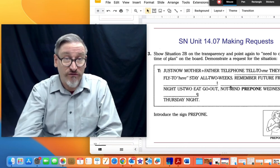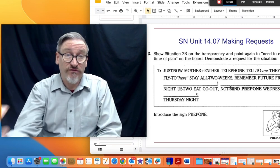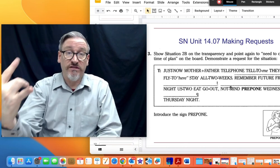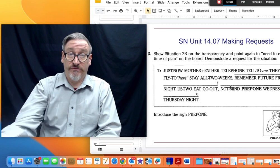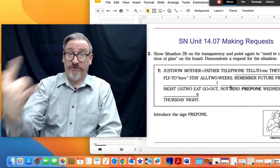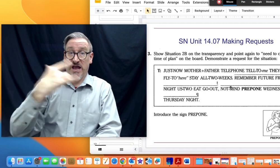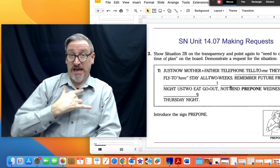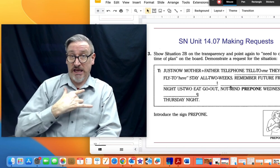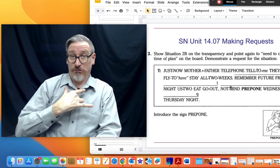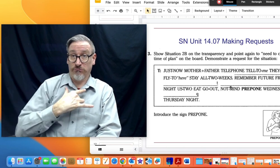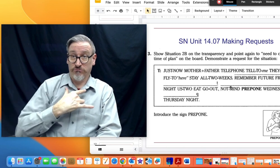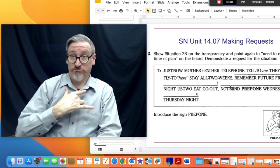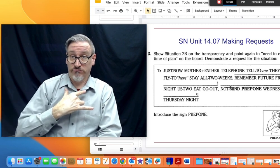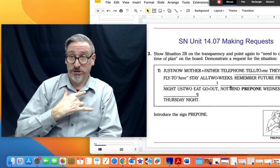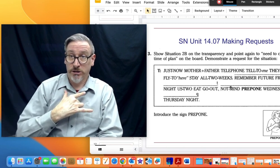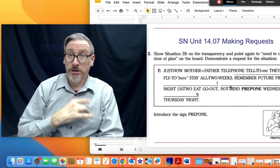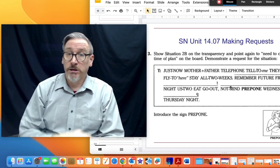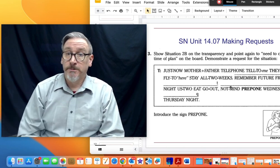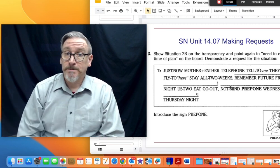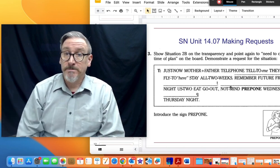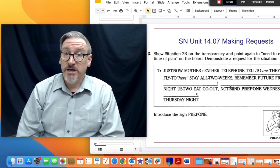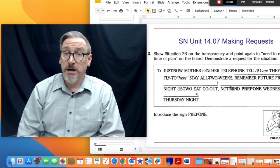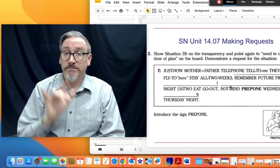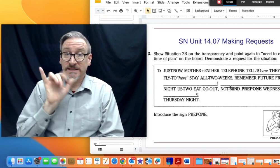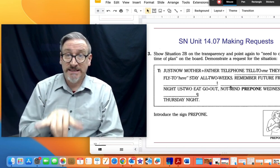they're flying here.